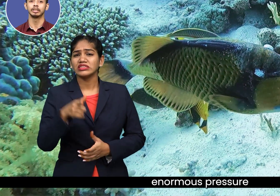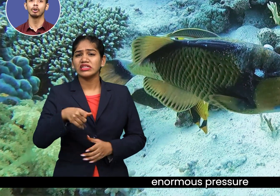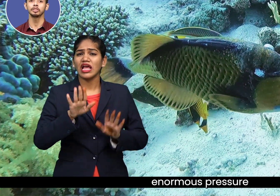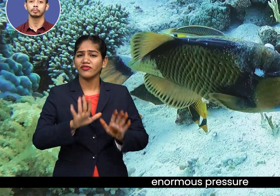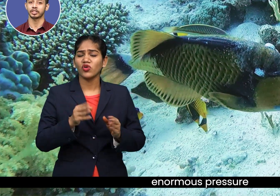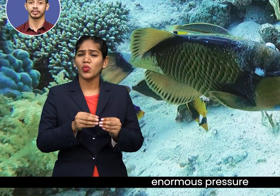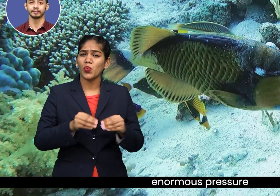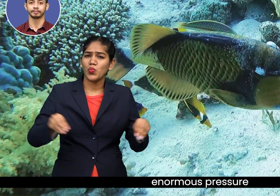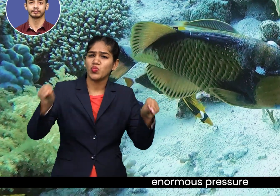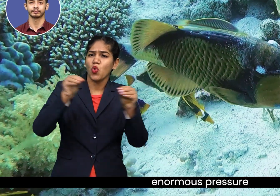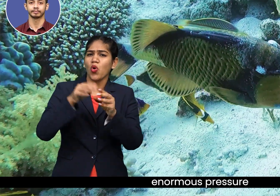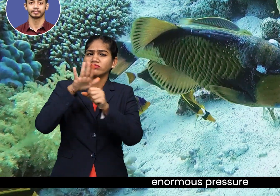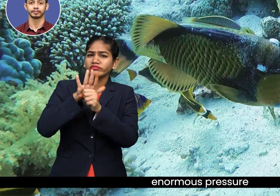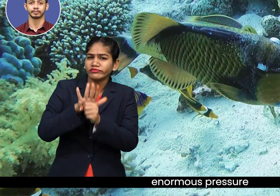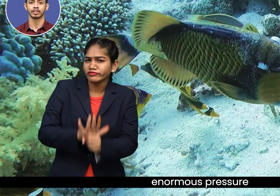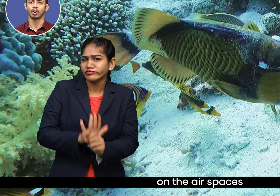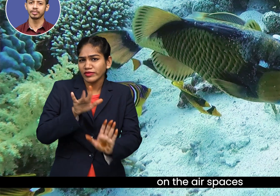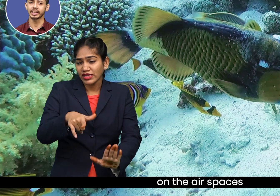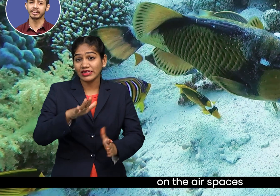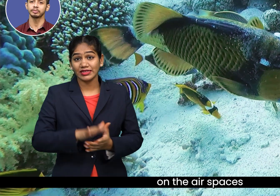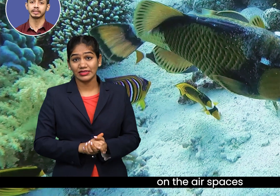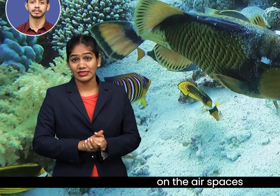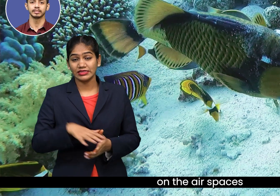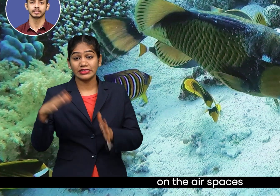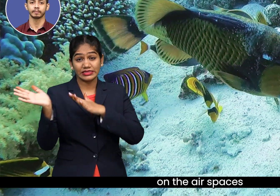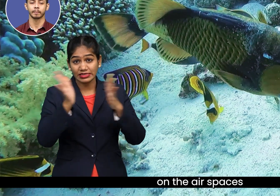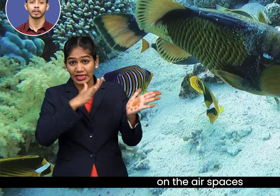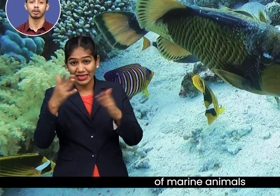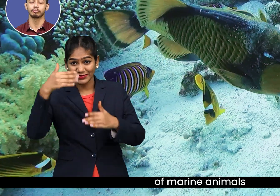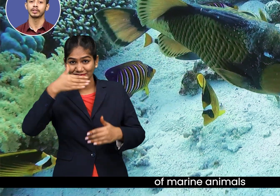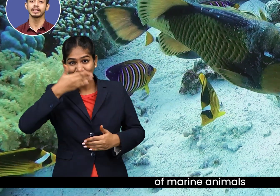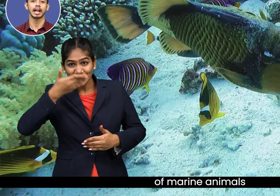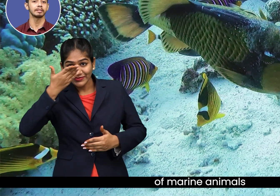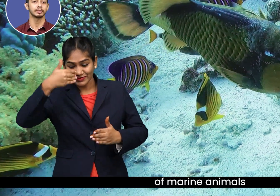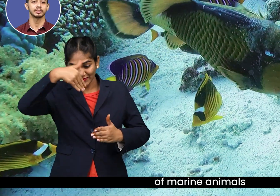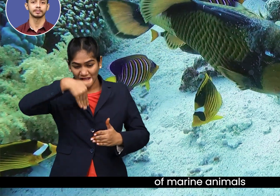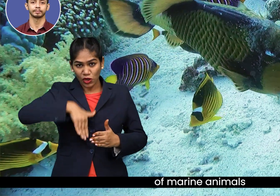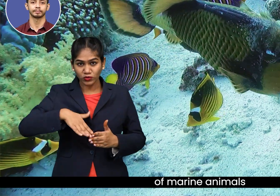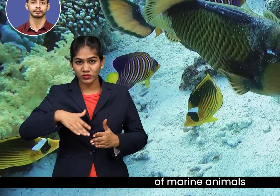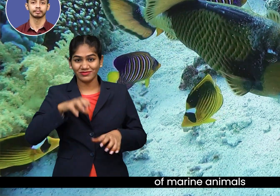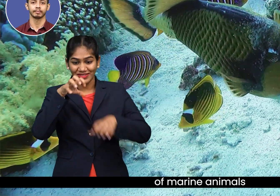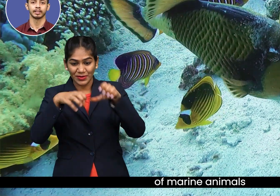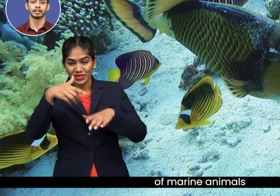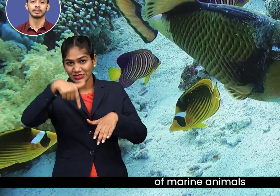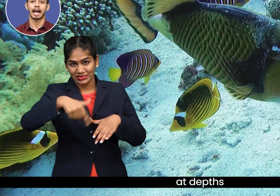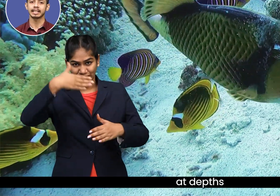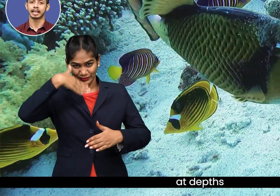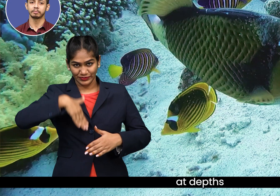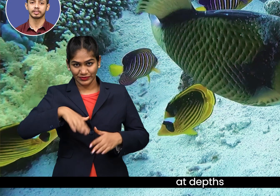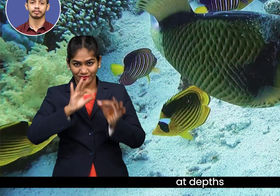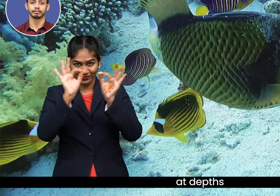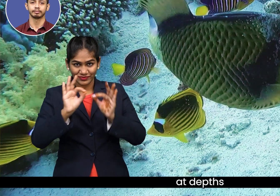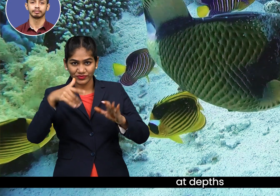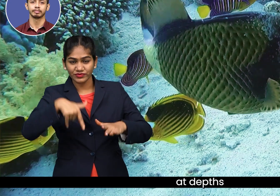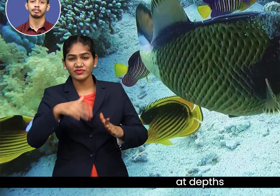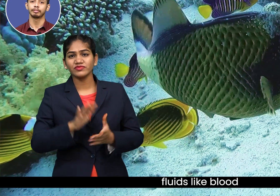exerts enormous pressure on the air spaces of marine animals. At